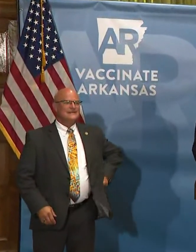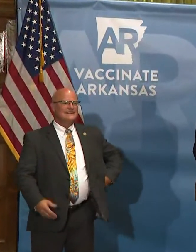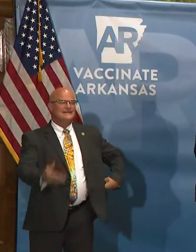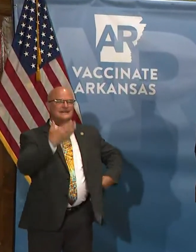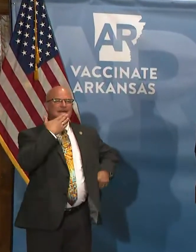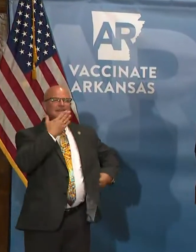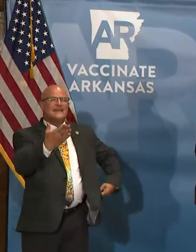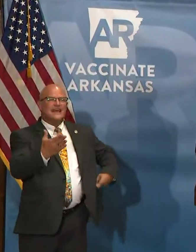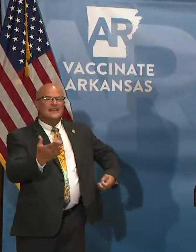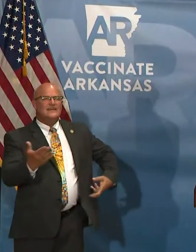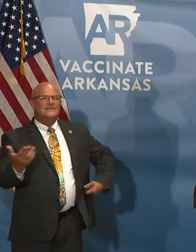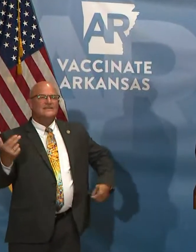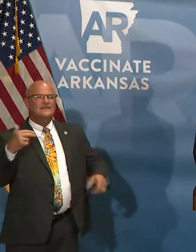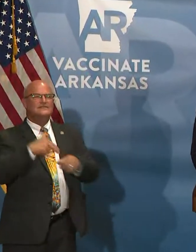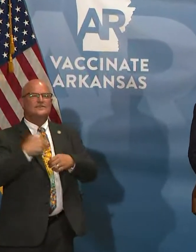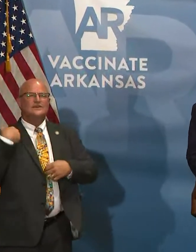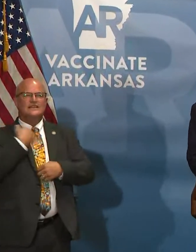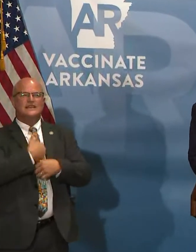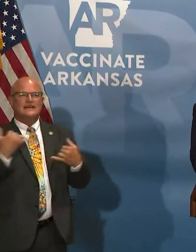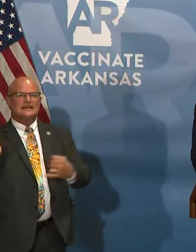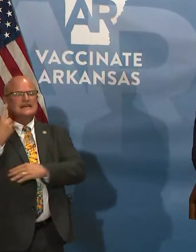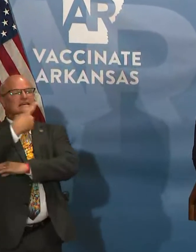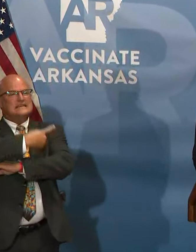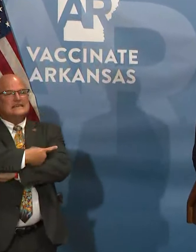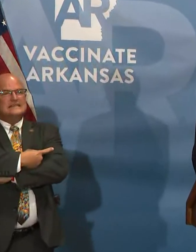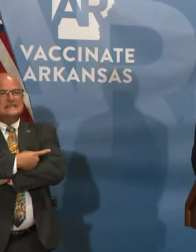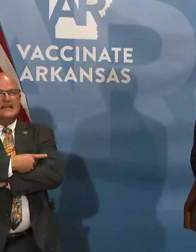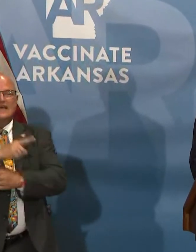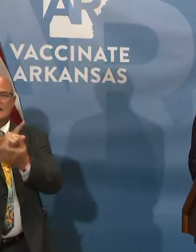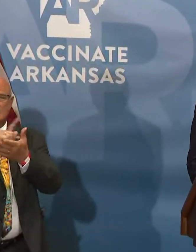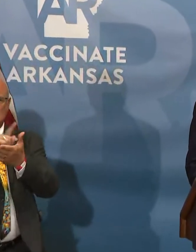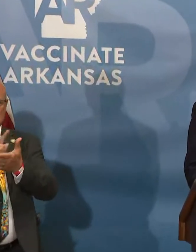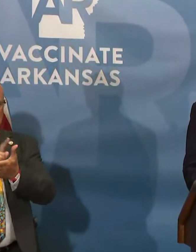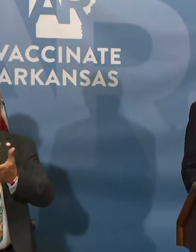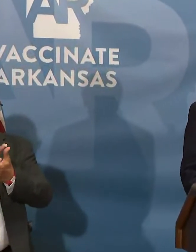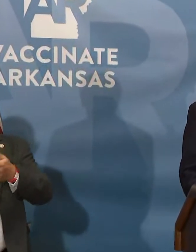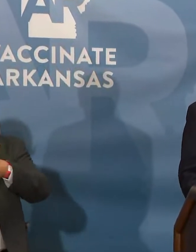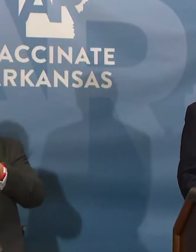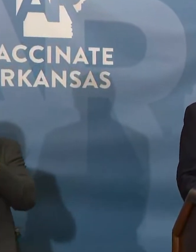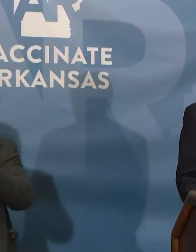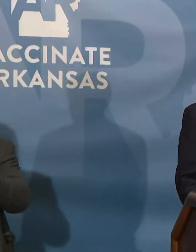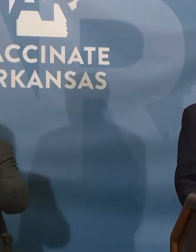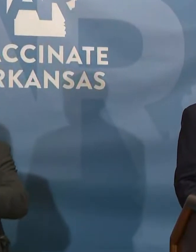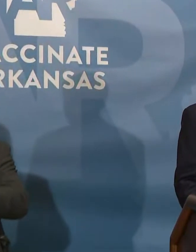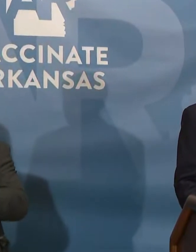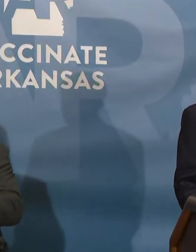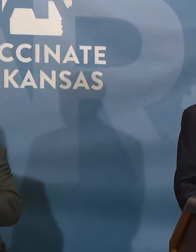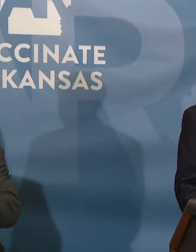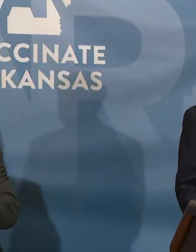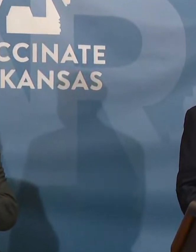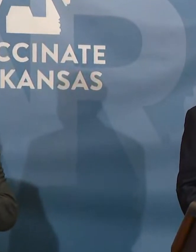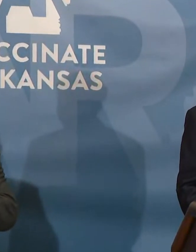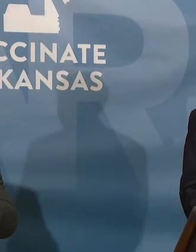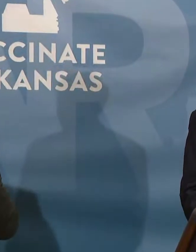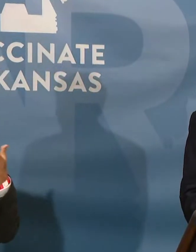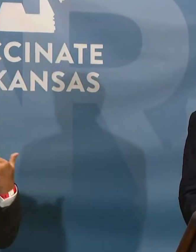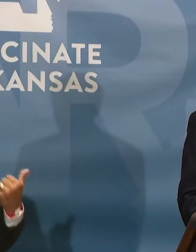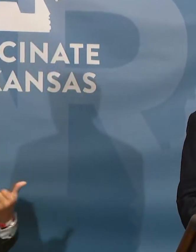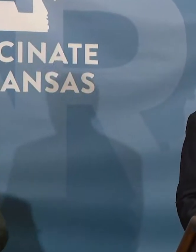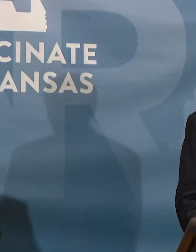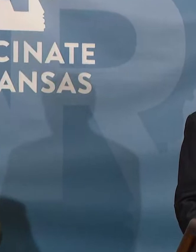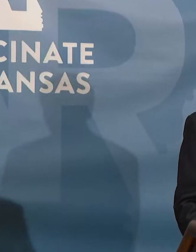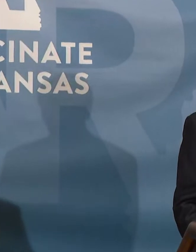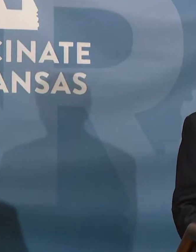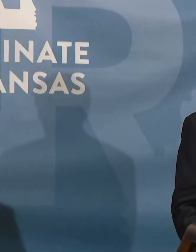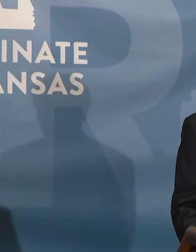Thank you for joining me for today's weekly COVID update, but actually a weekly update